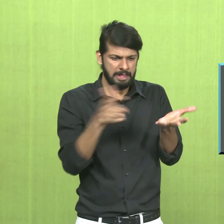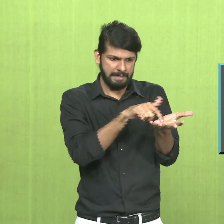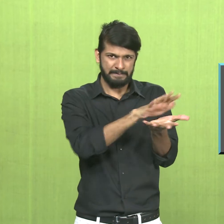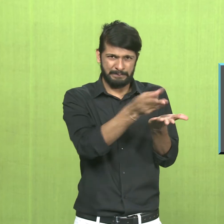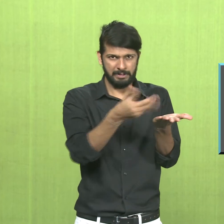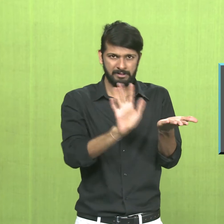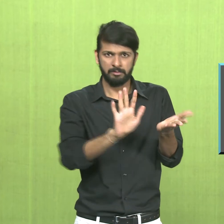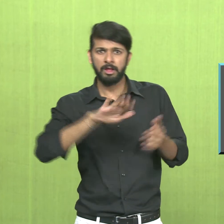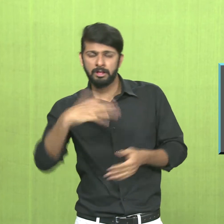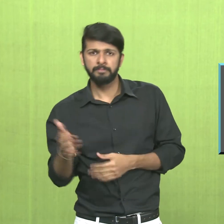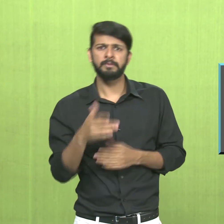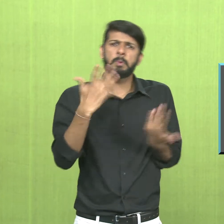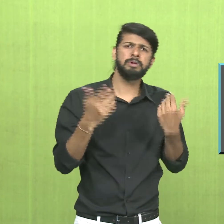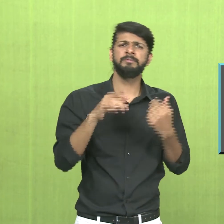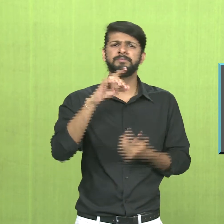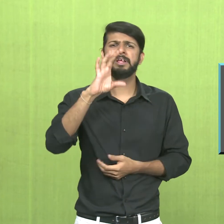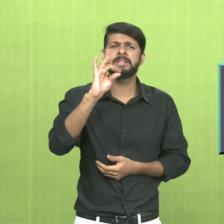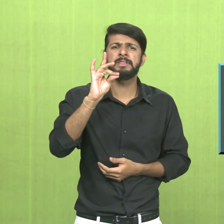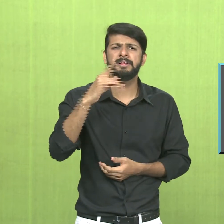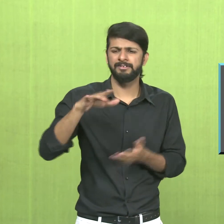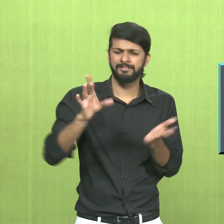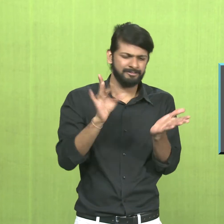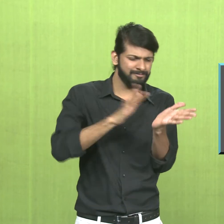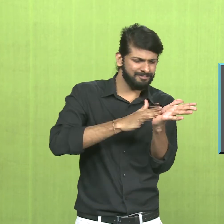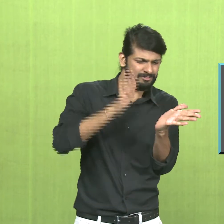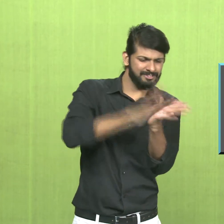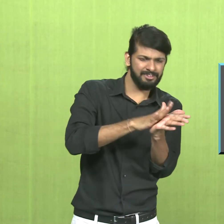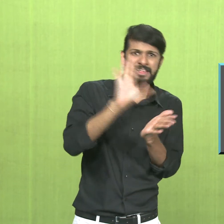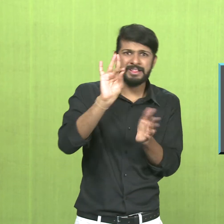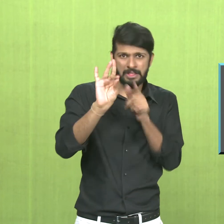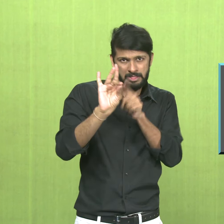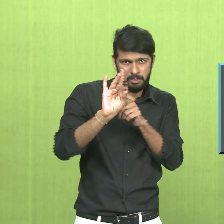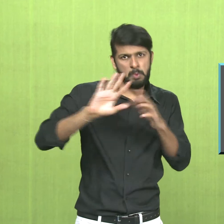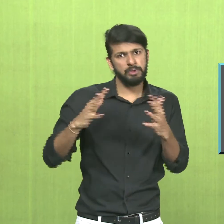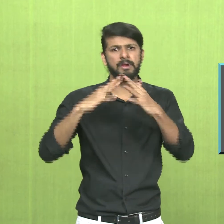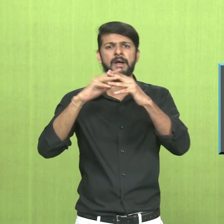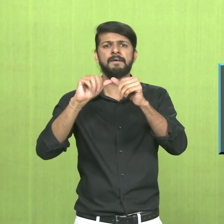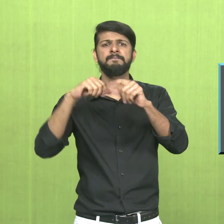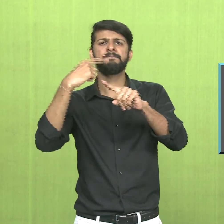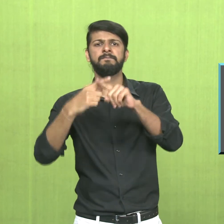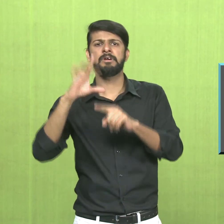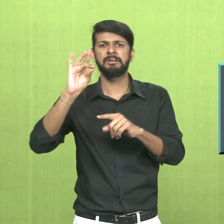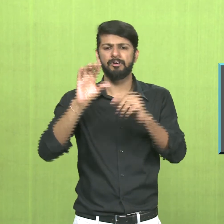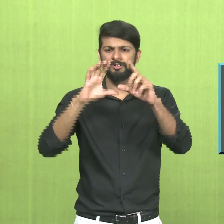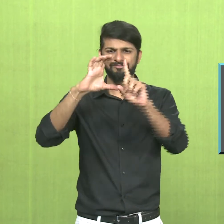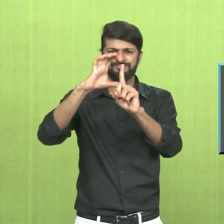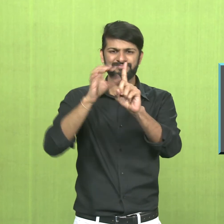and then you use small quantity of either glue or wax